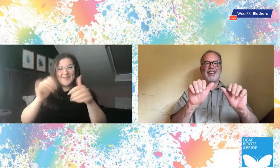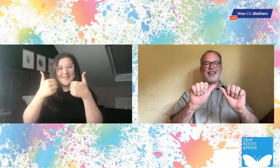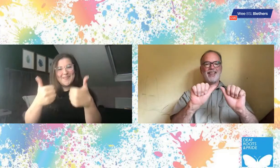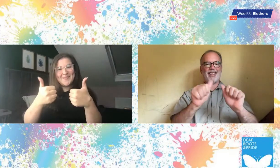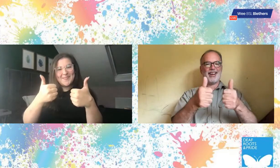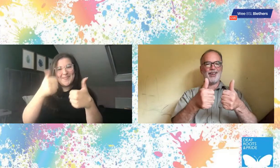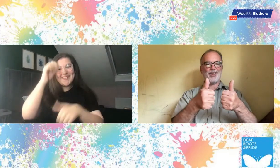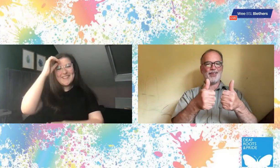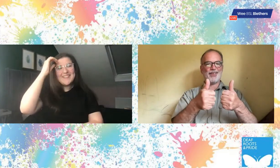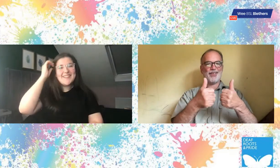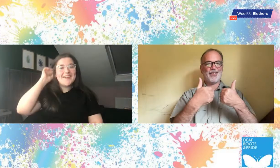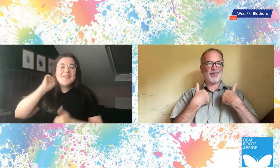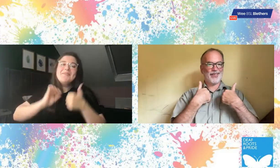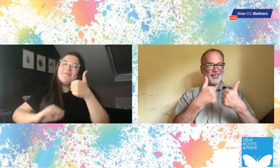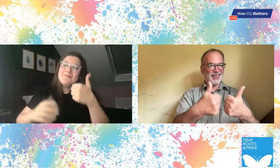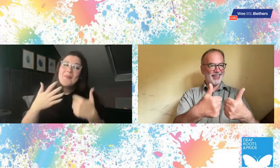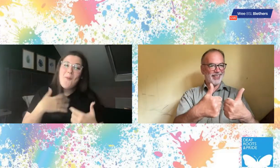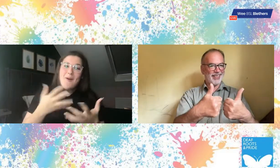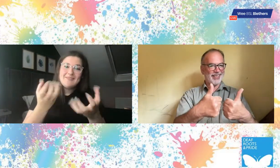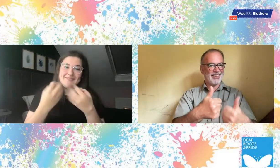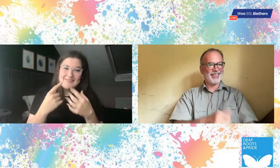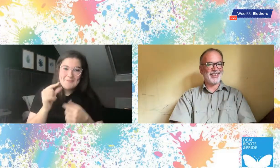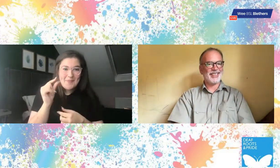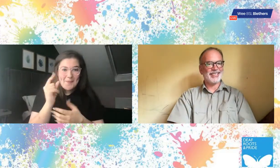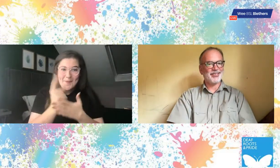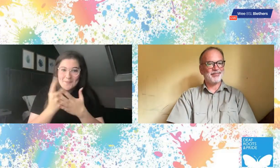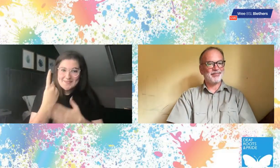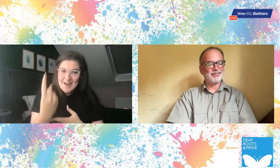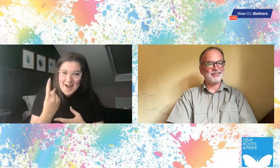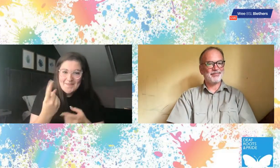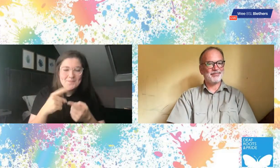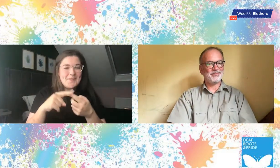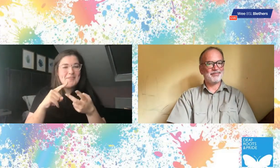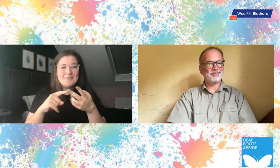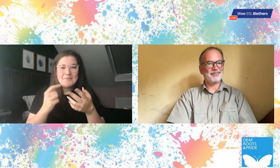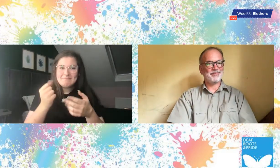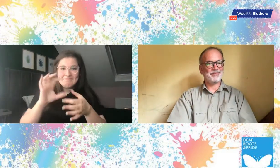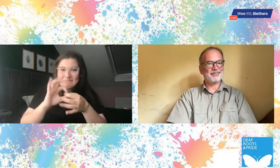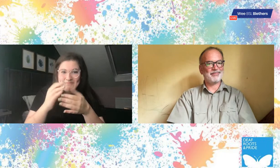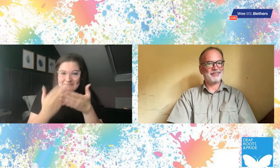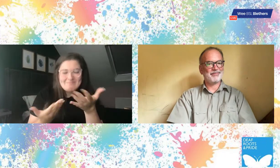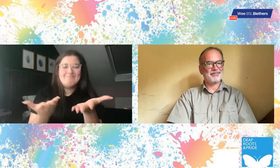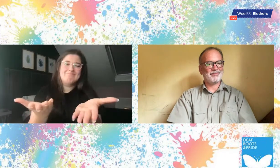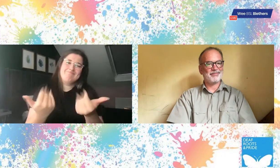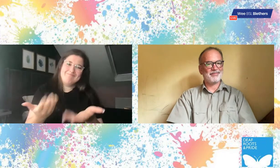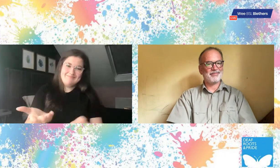Hello there, John. Hello, how are you?